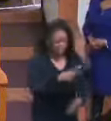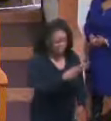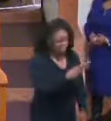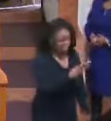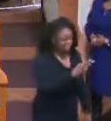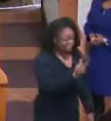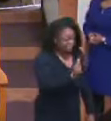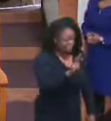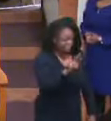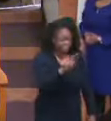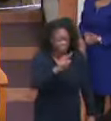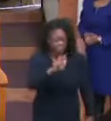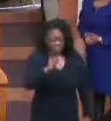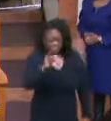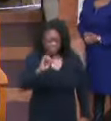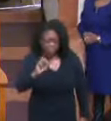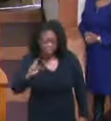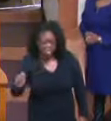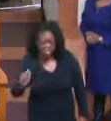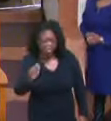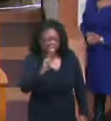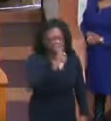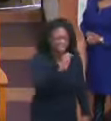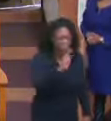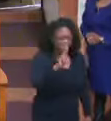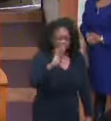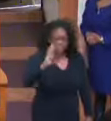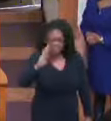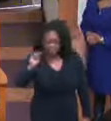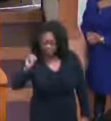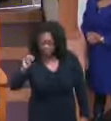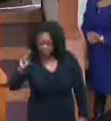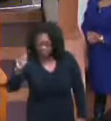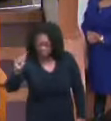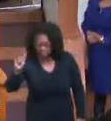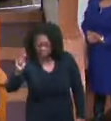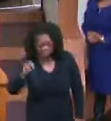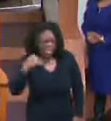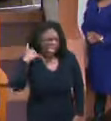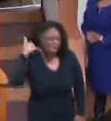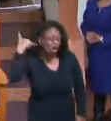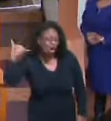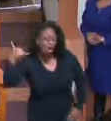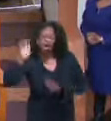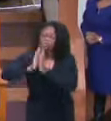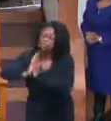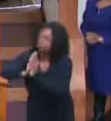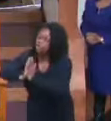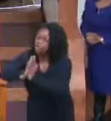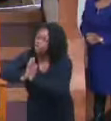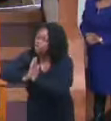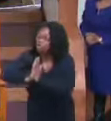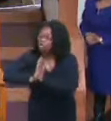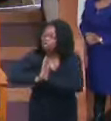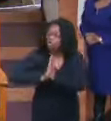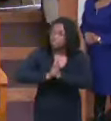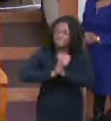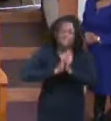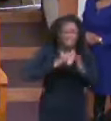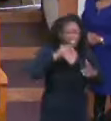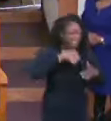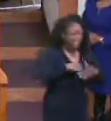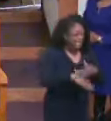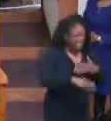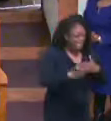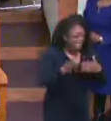was our great greats and great greats who called on the Lord. Way in the garden,